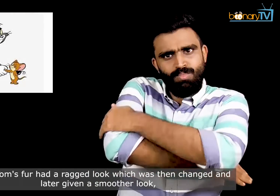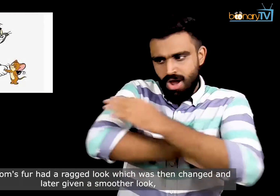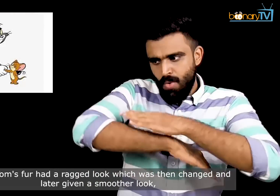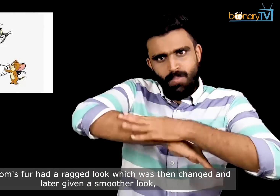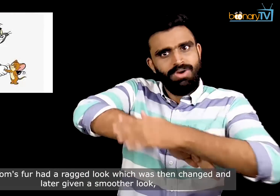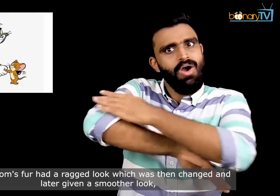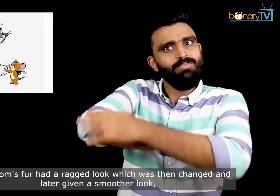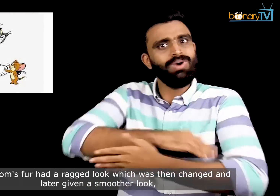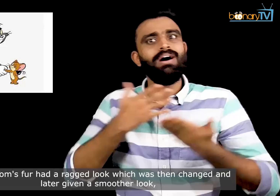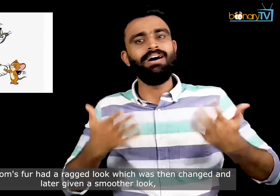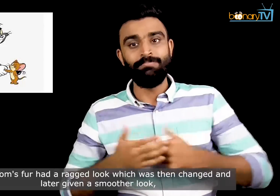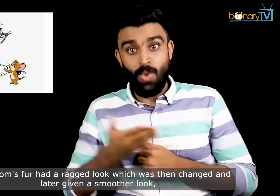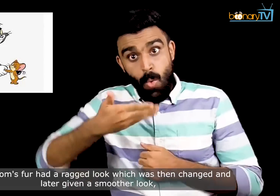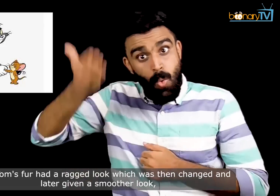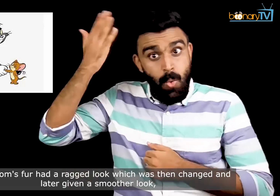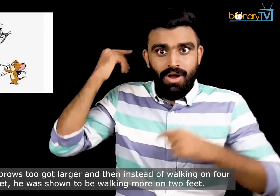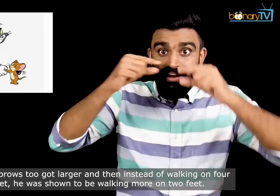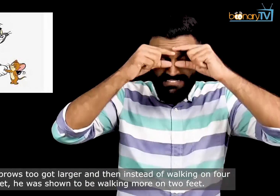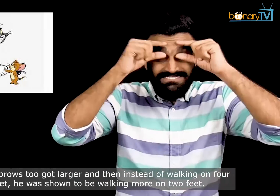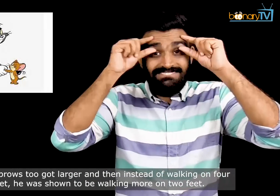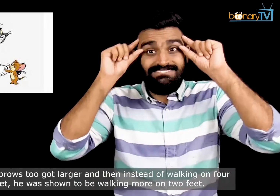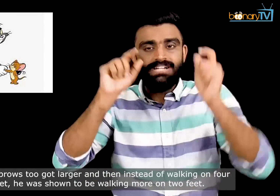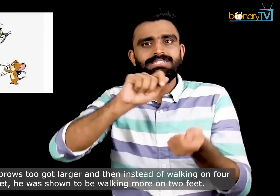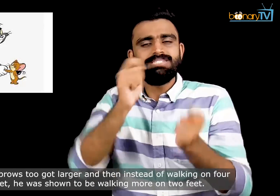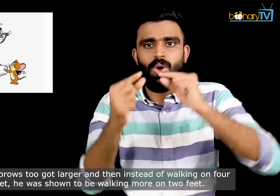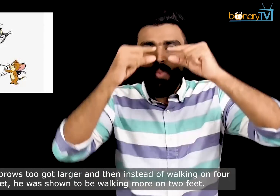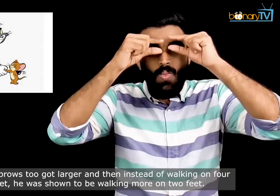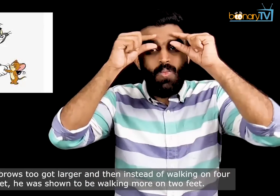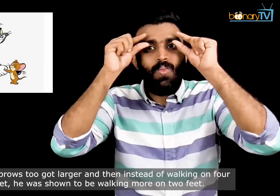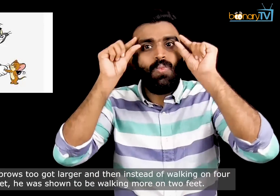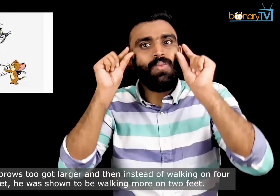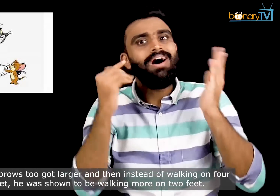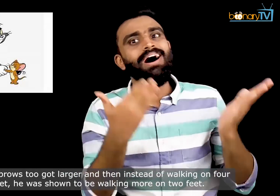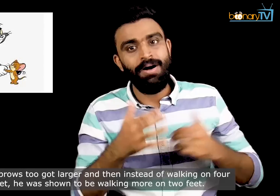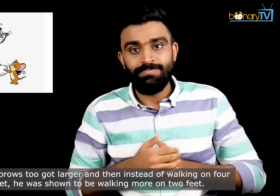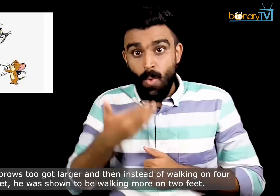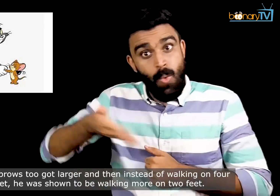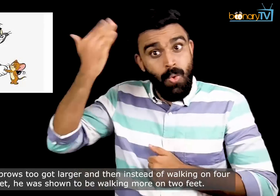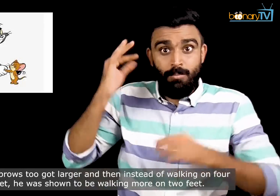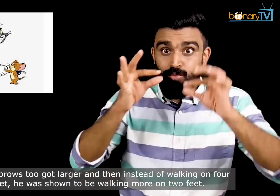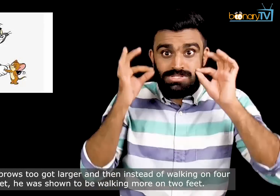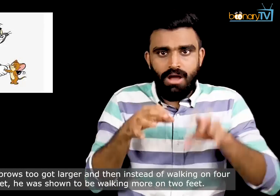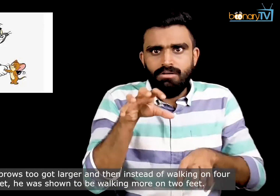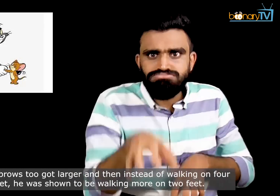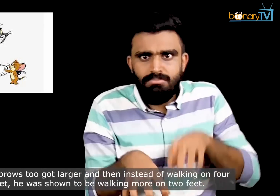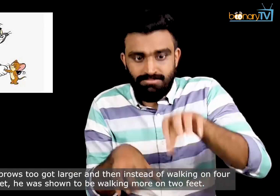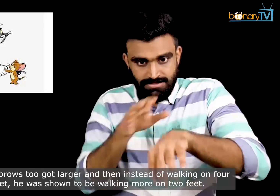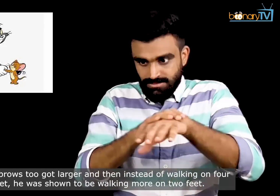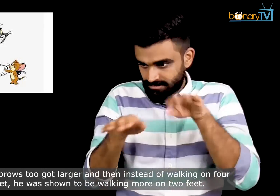a smoother look. His eyebrows too got larger. And then, instead of walking